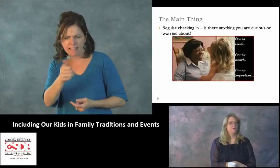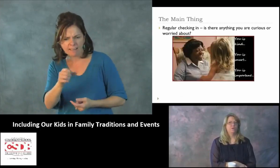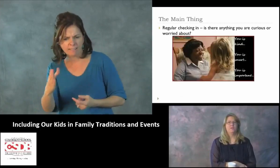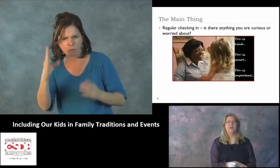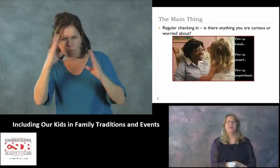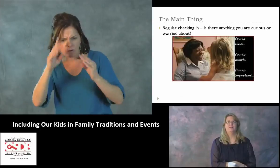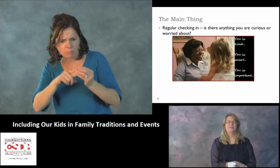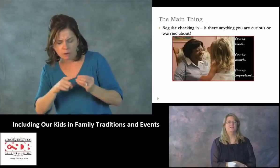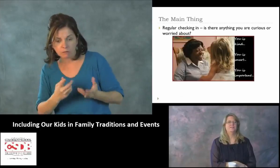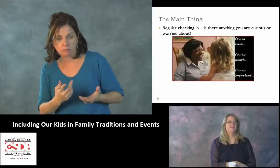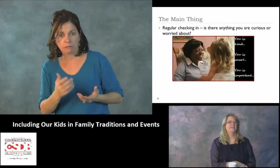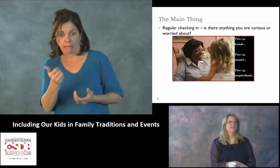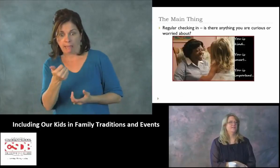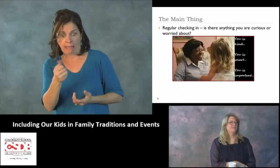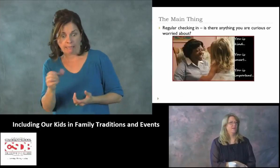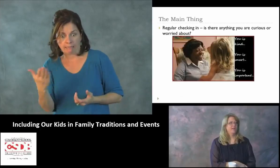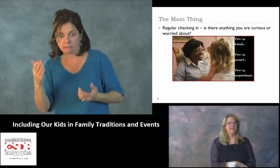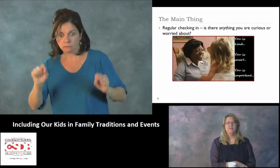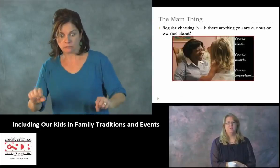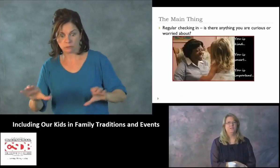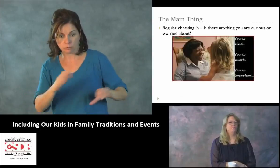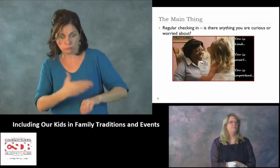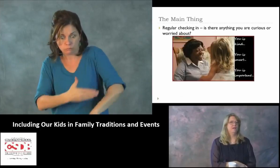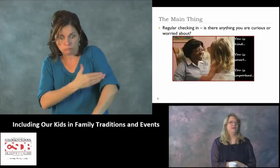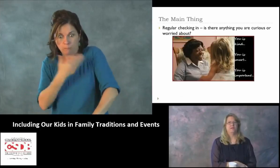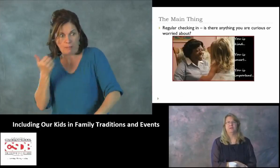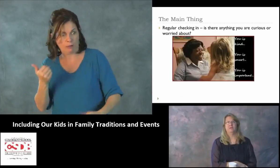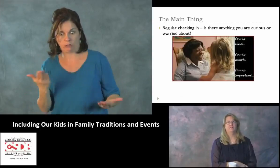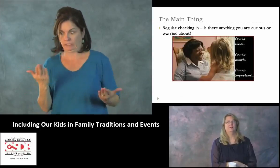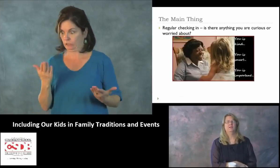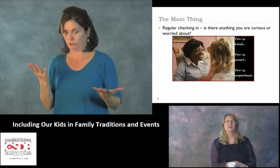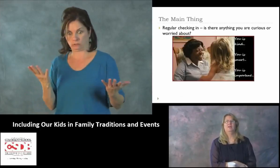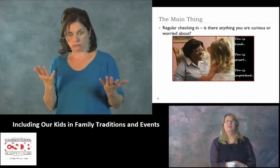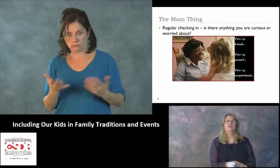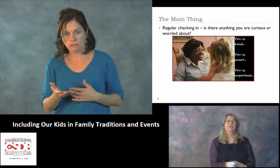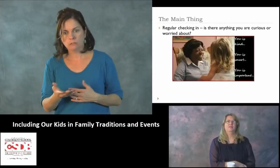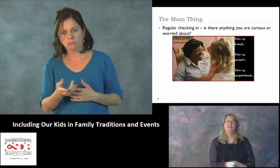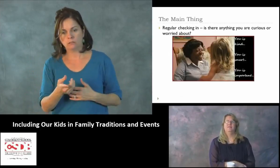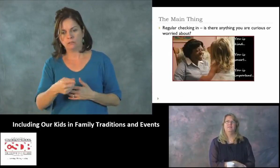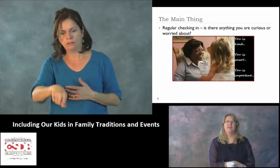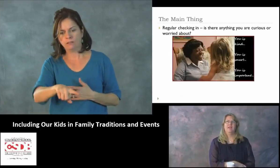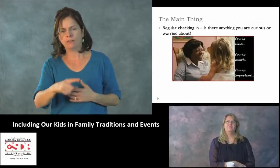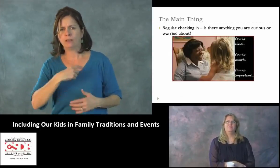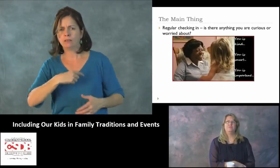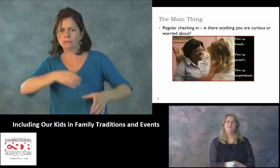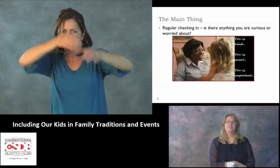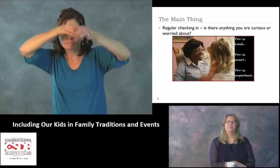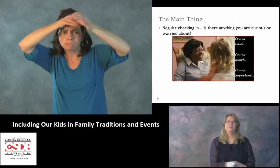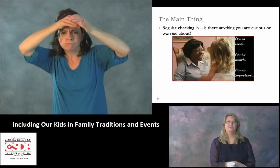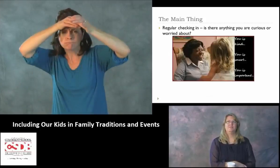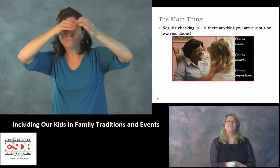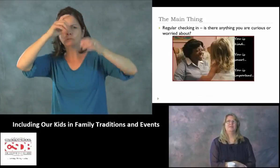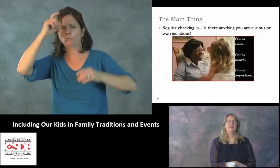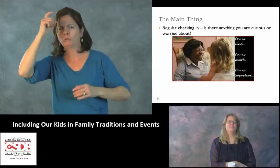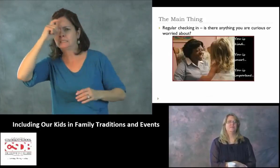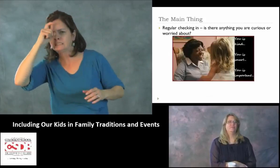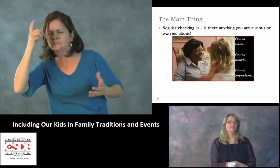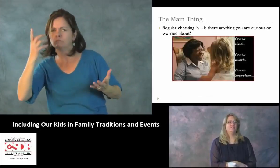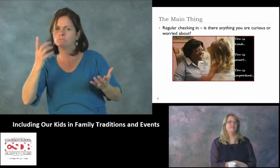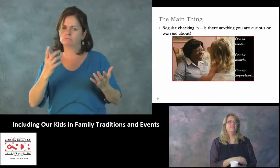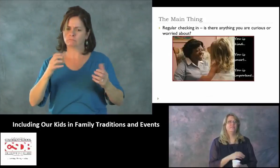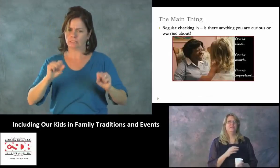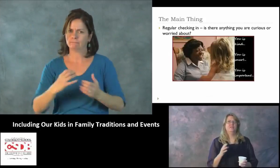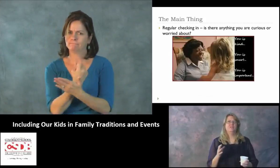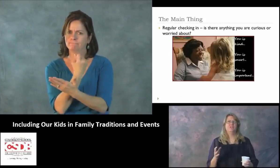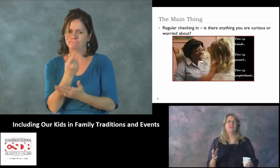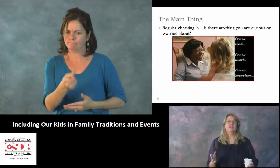anything you're worried about? Is there anything we could do better here? They have so much wisdom in them if we